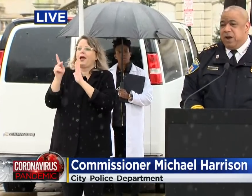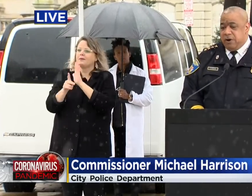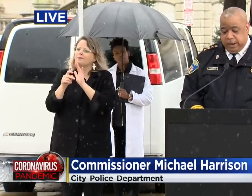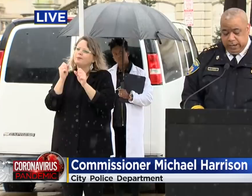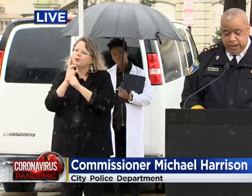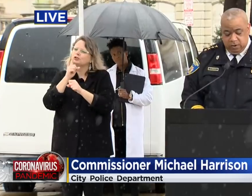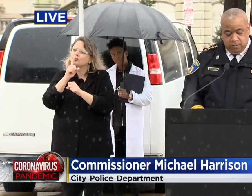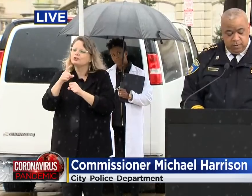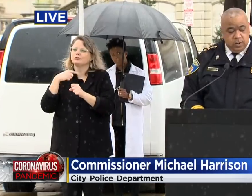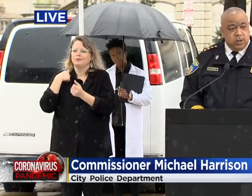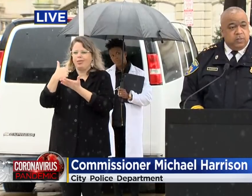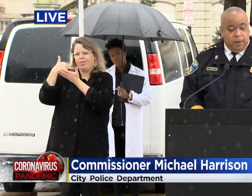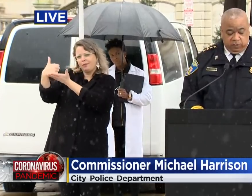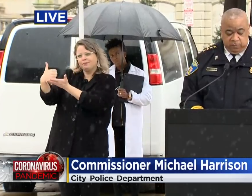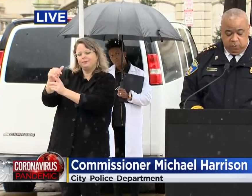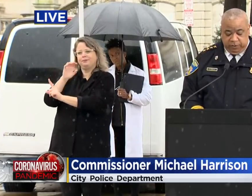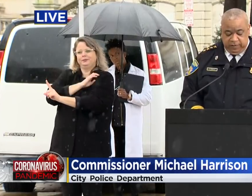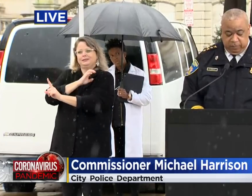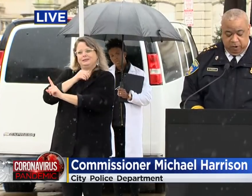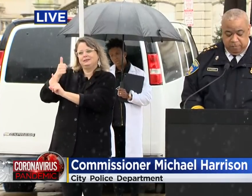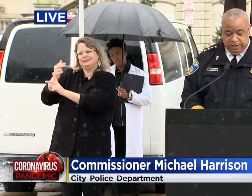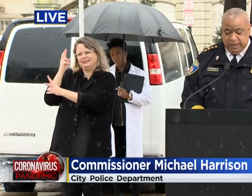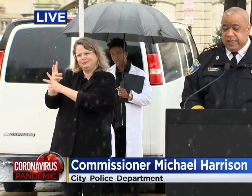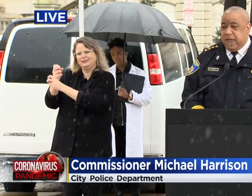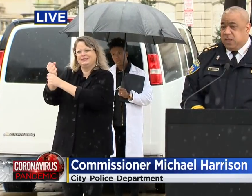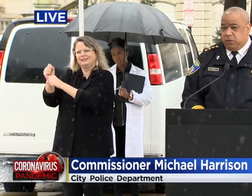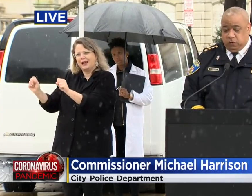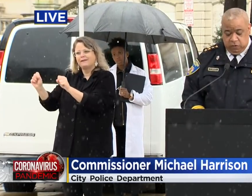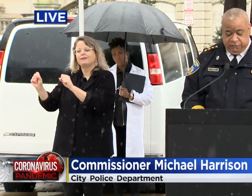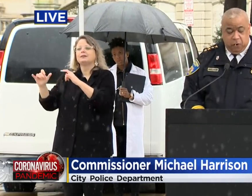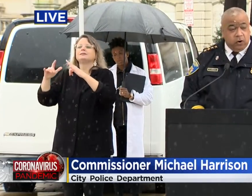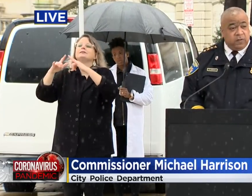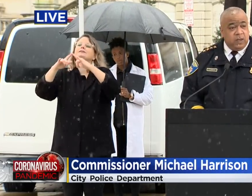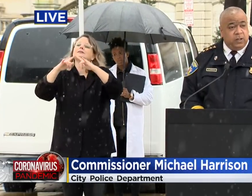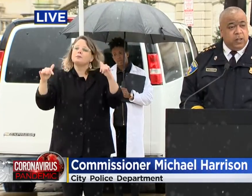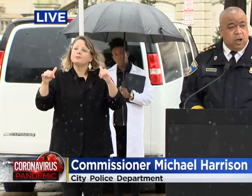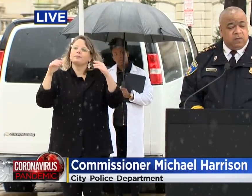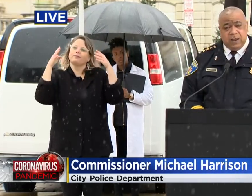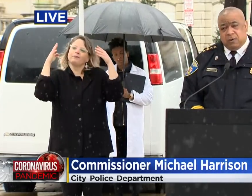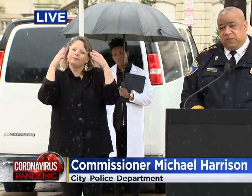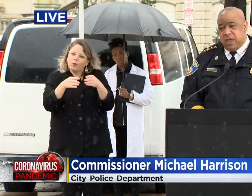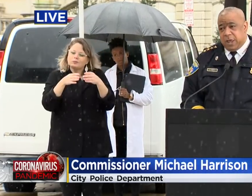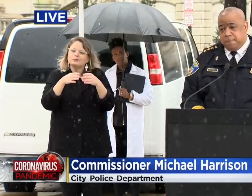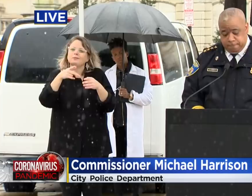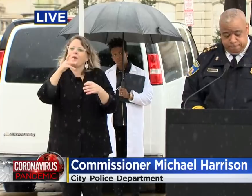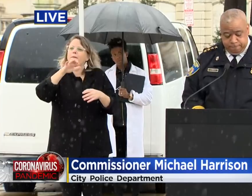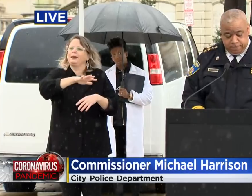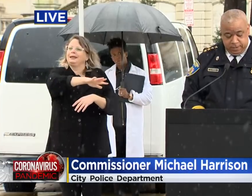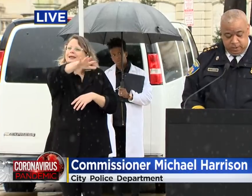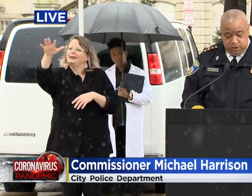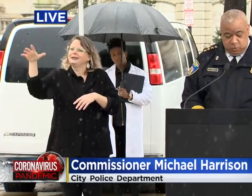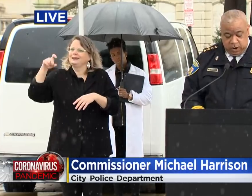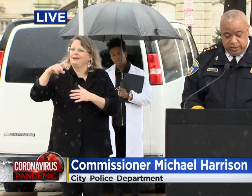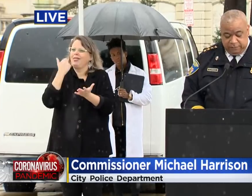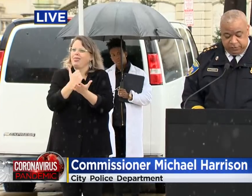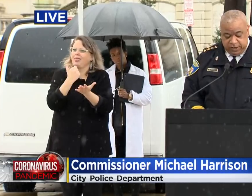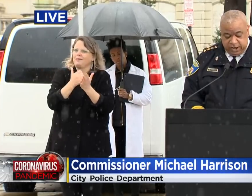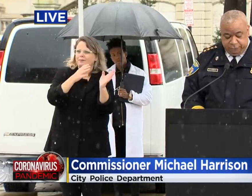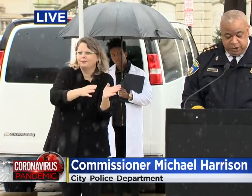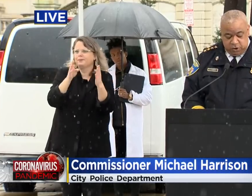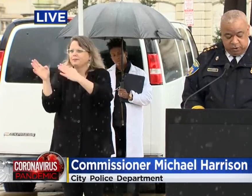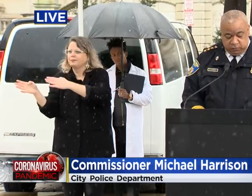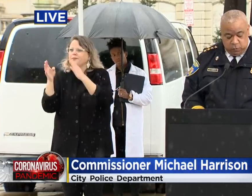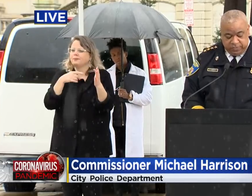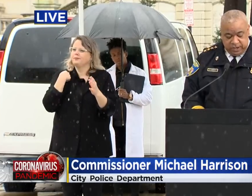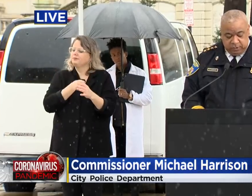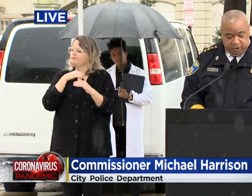me be very clear. The Baltimore Police Department continues to enforce the laws in our city. We are leveraging